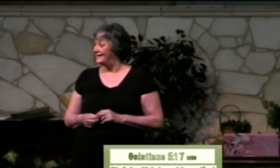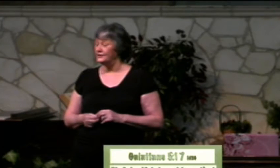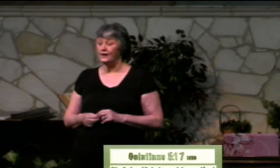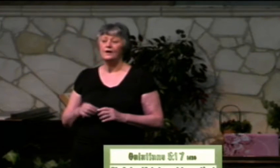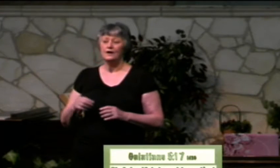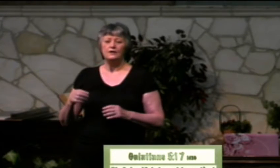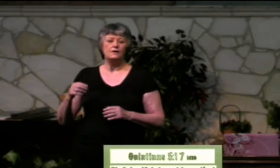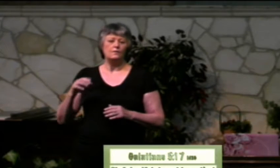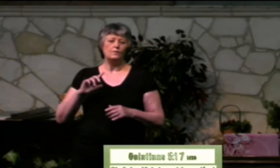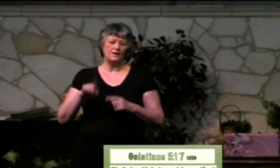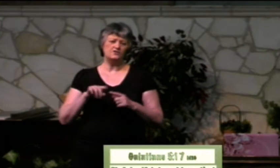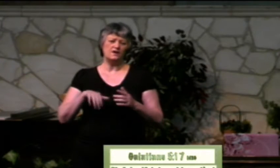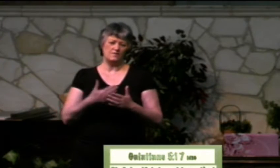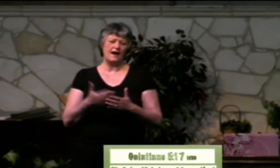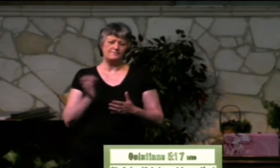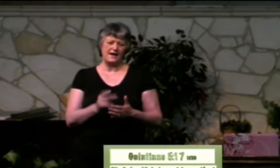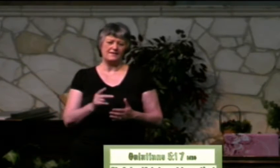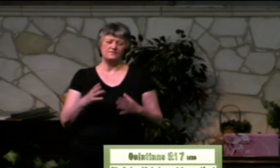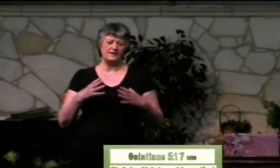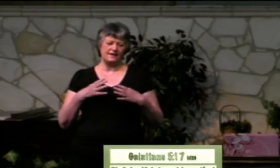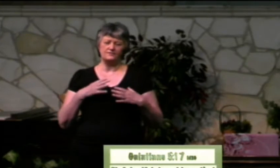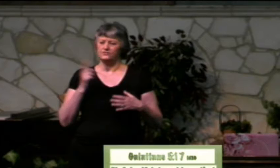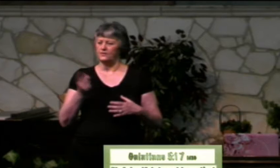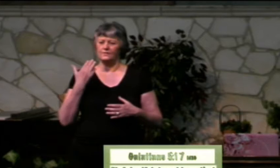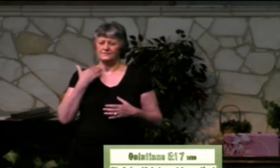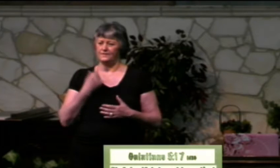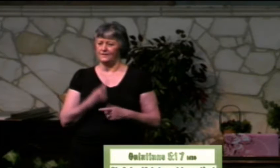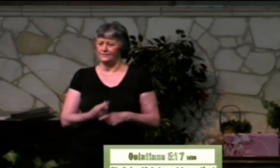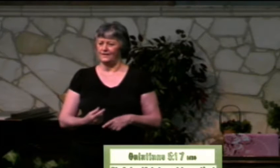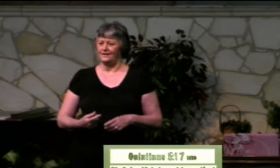you know, when you arrive back from vacation, you're always broke, right?